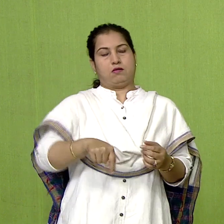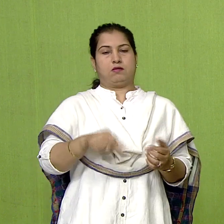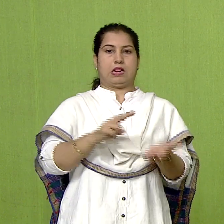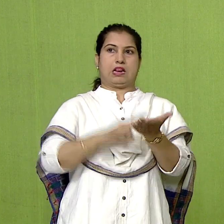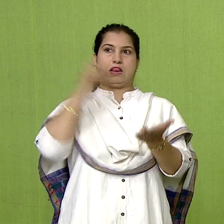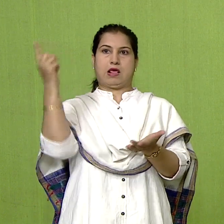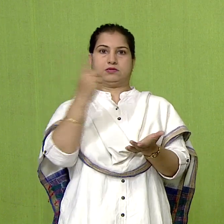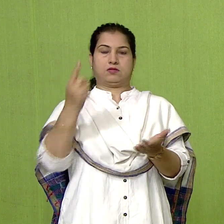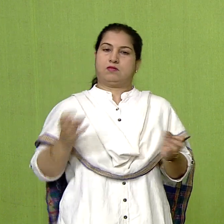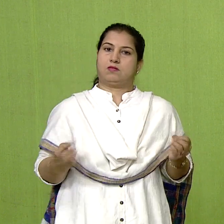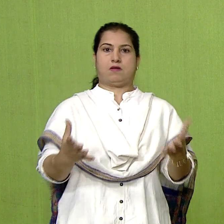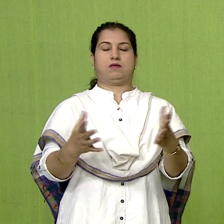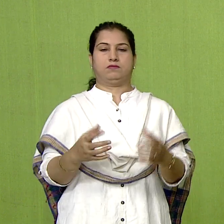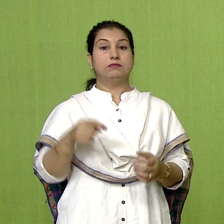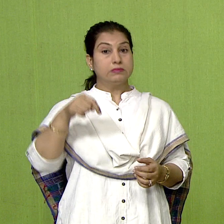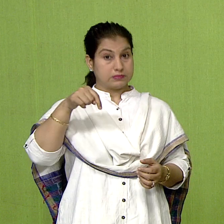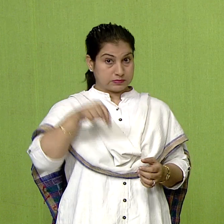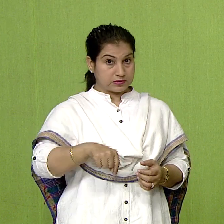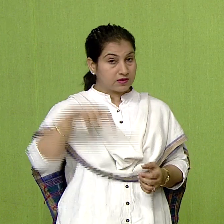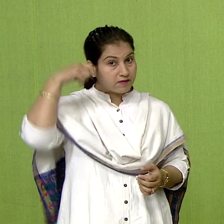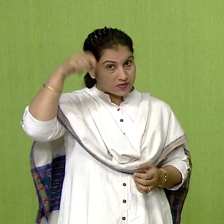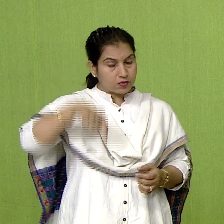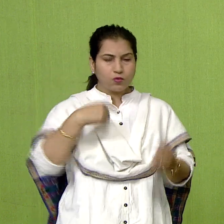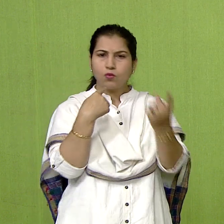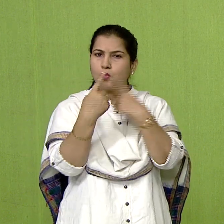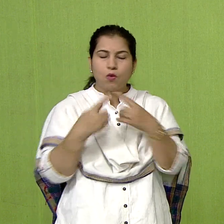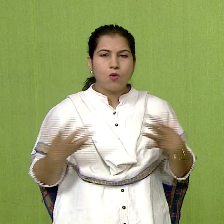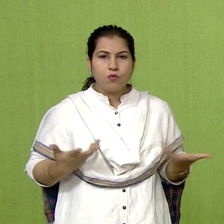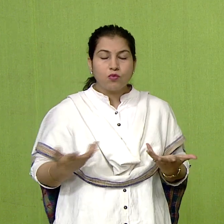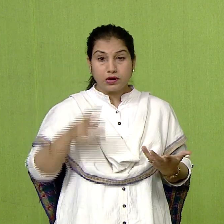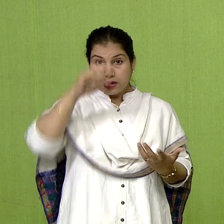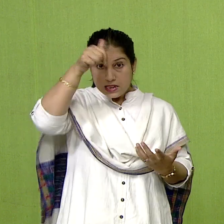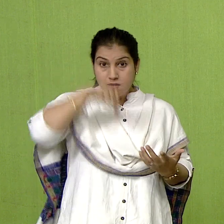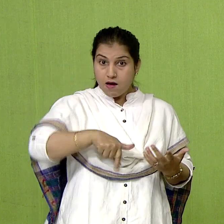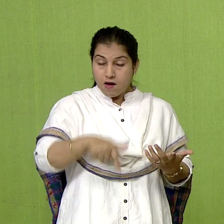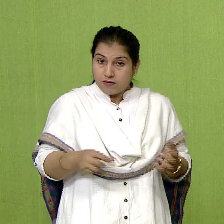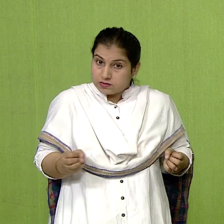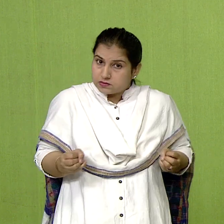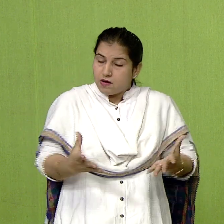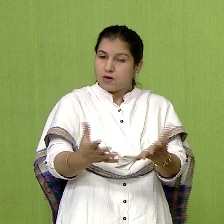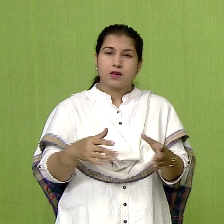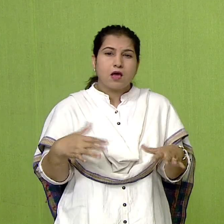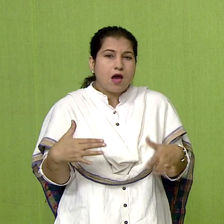In this video lesson, we will learn about the rise of nationalism in India.